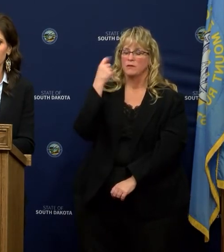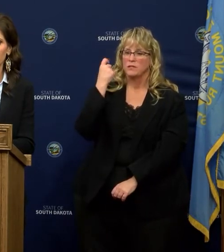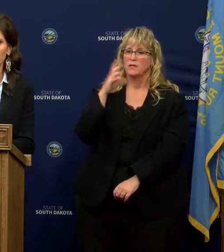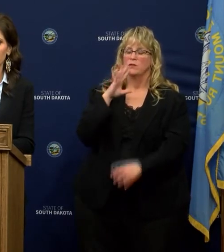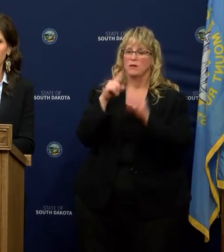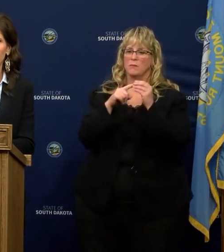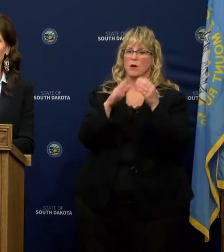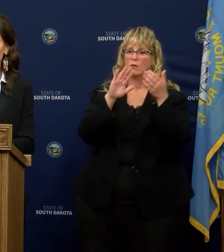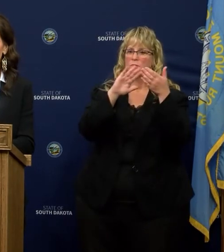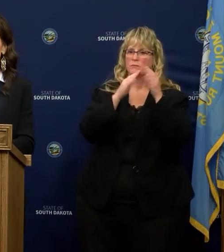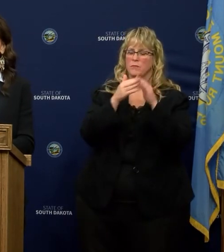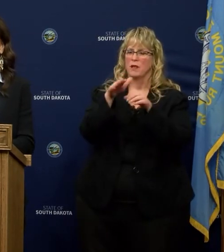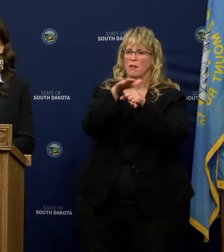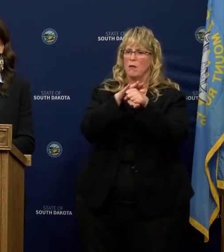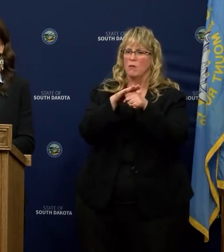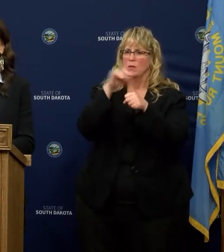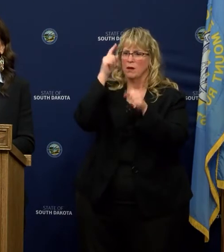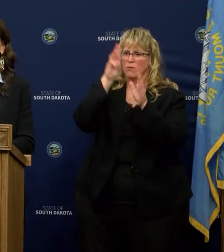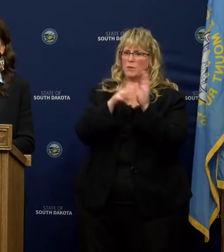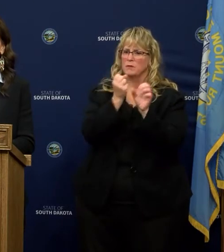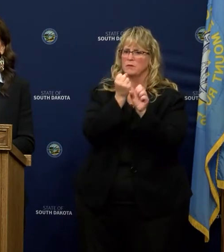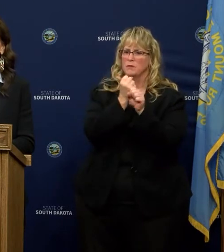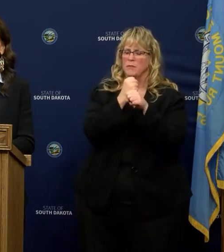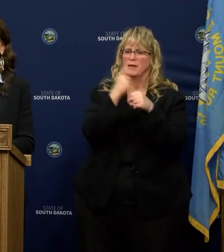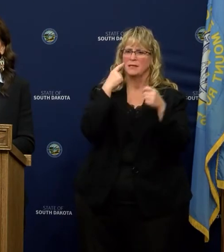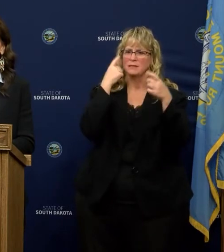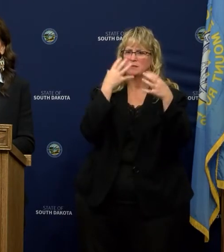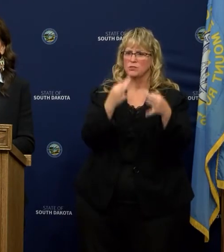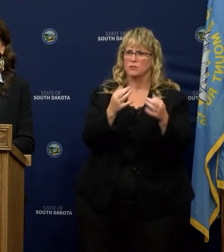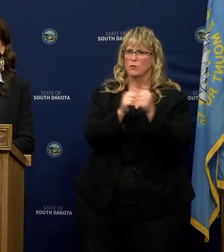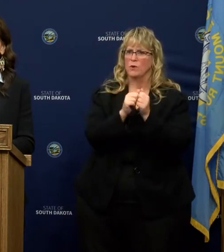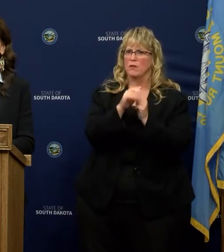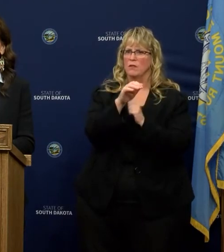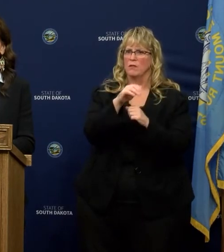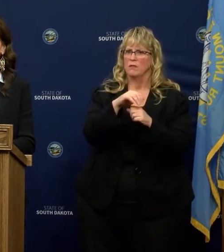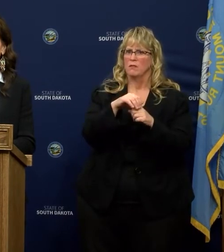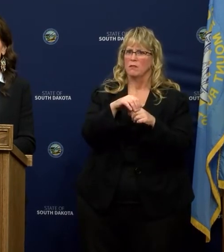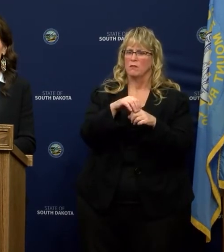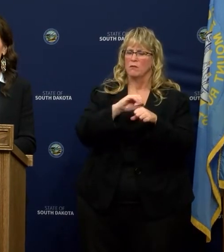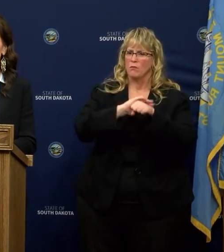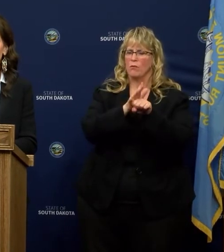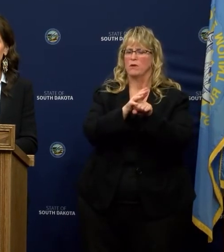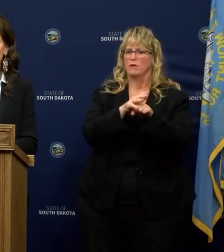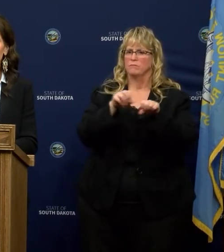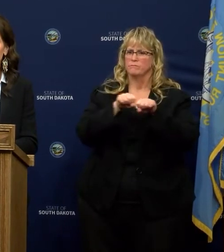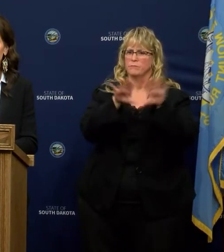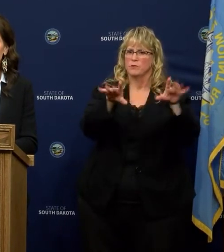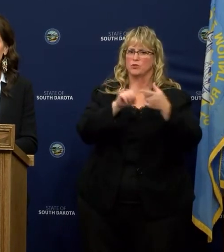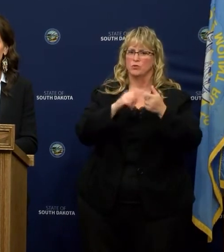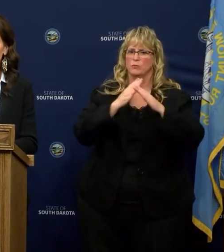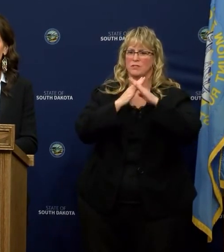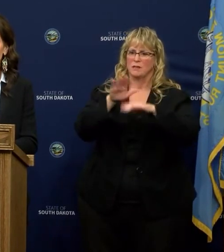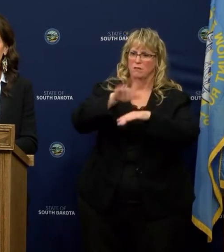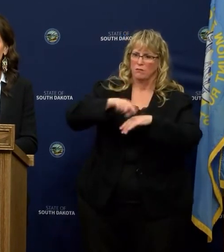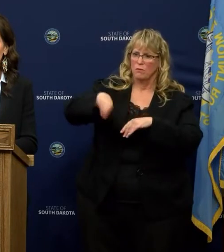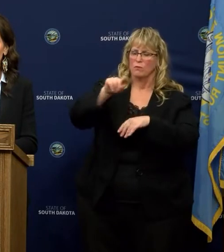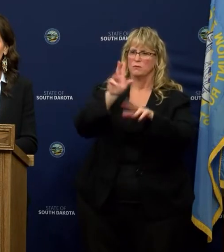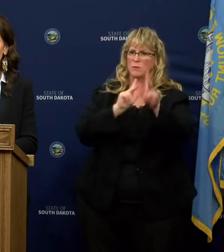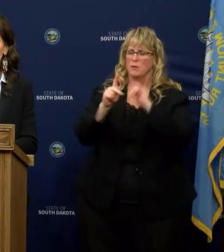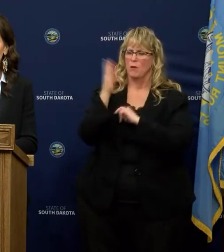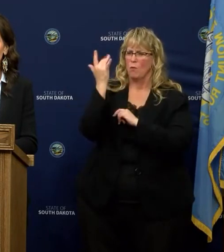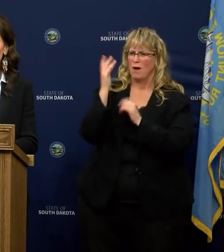municipality and local type of governments to help make decisions with coronavirus because they might be best at understanding how to protect their people.